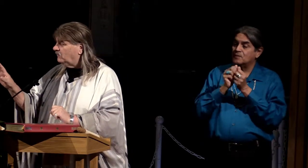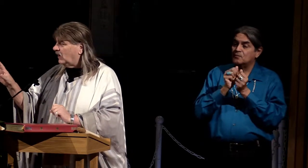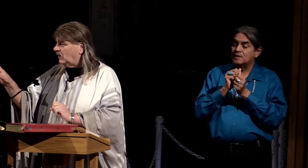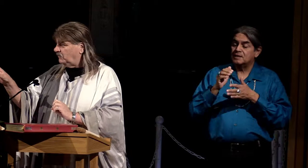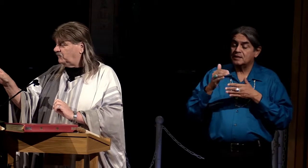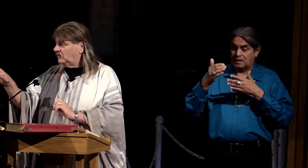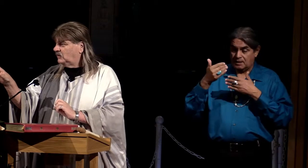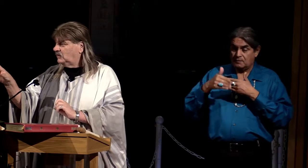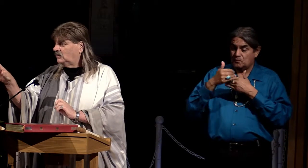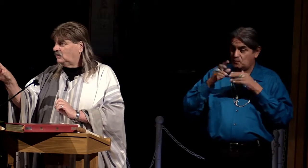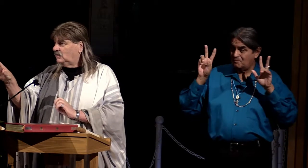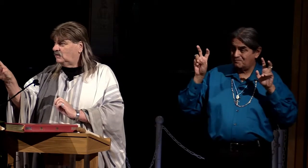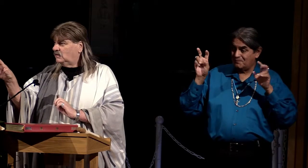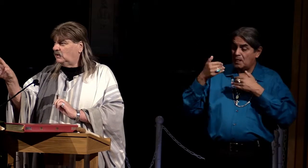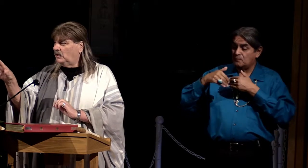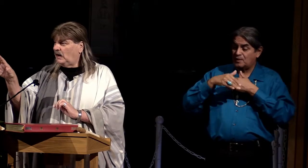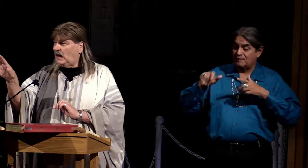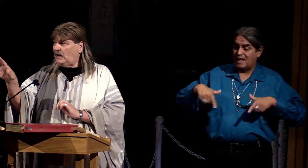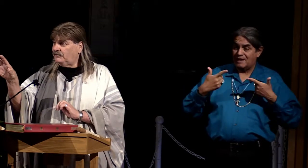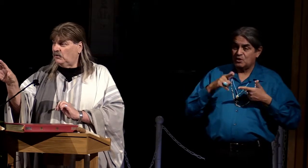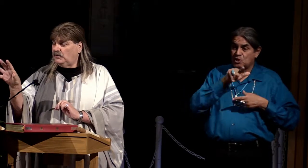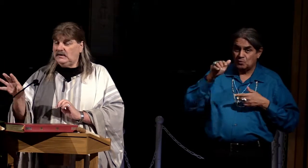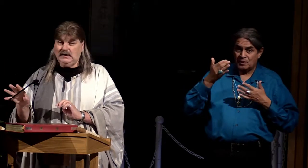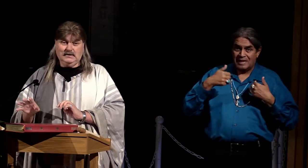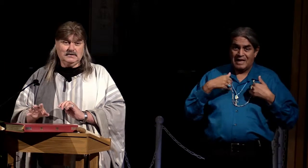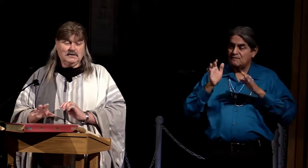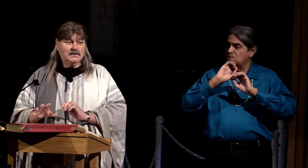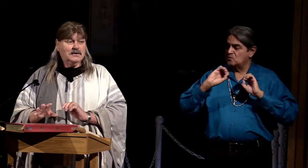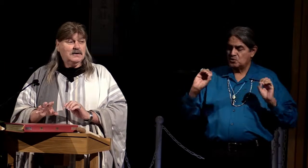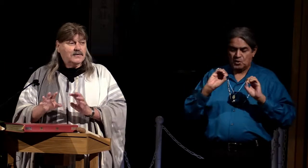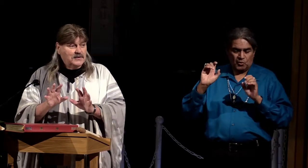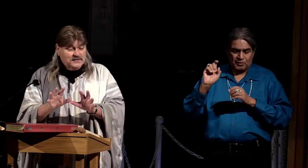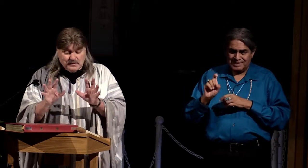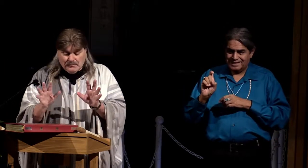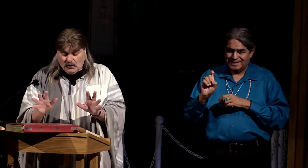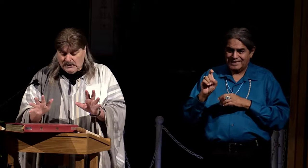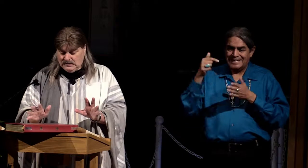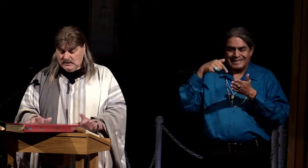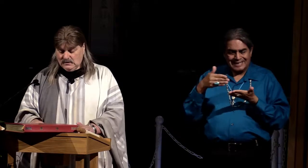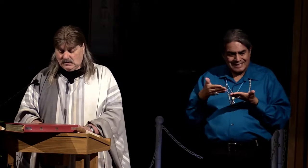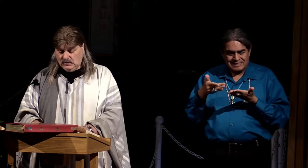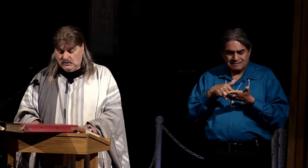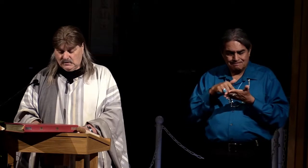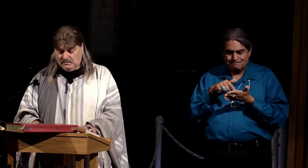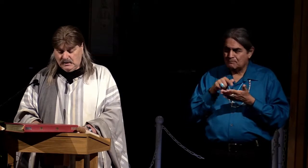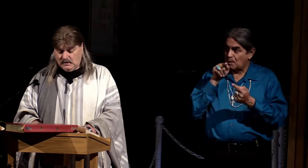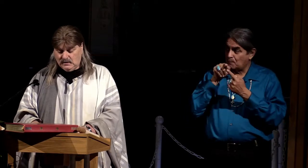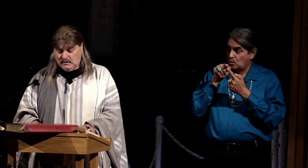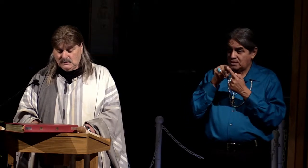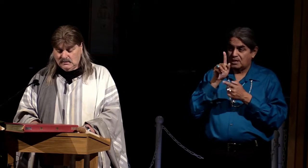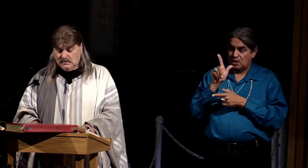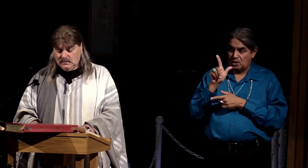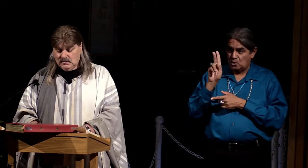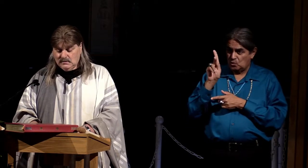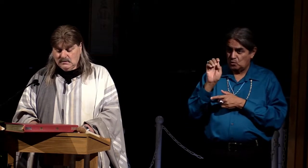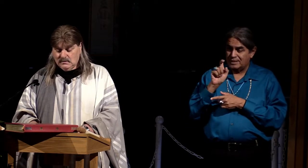bread of life, you will have no need. This is the point that Luke is making.